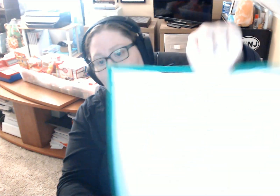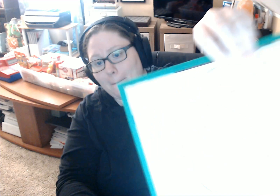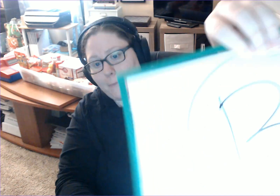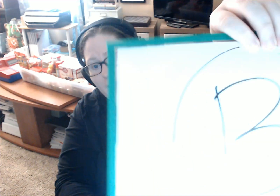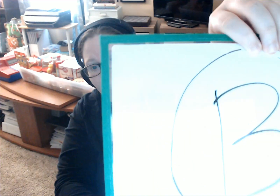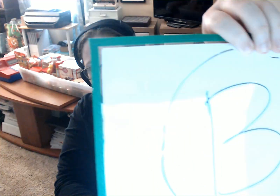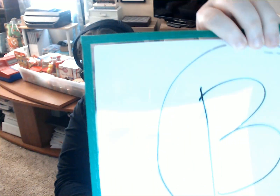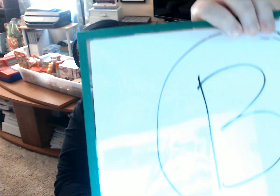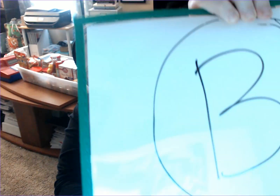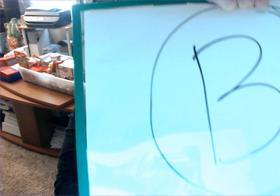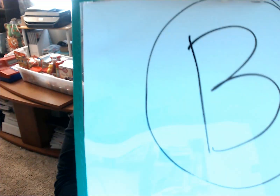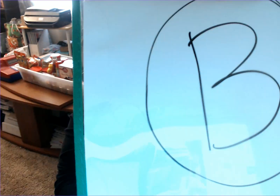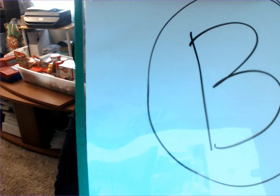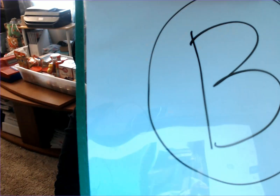B,